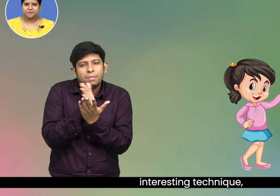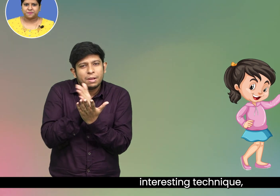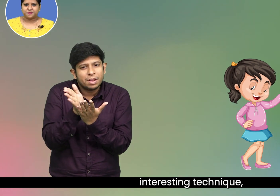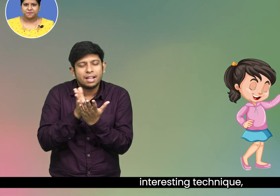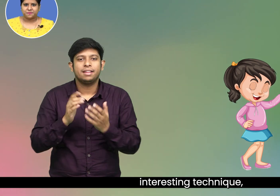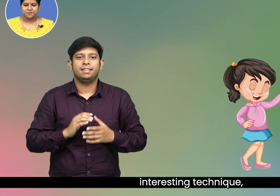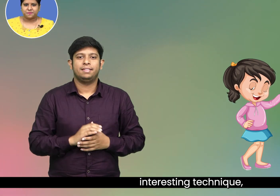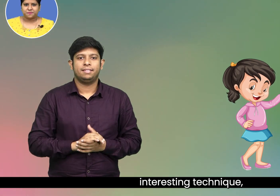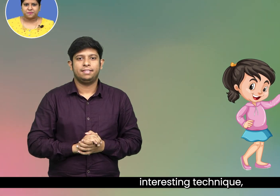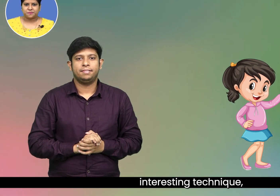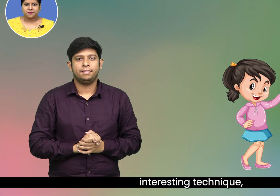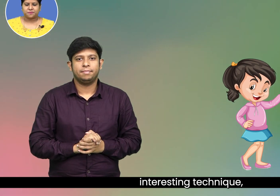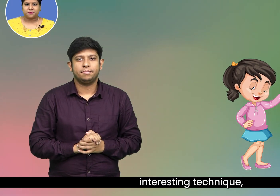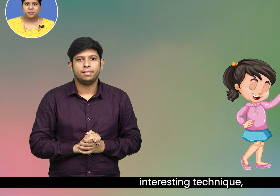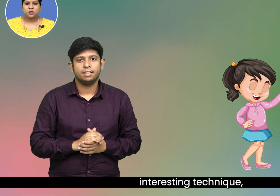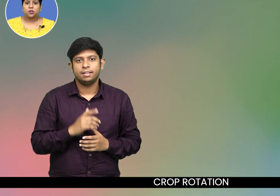technique,